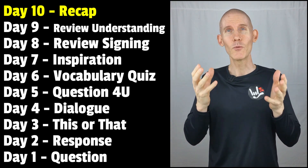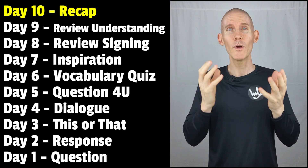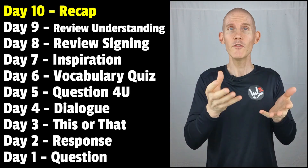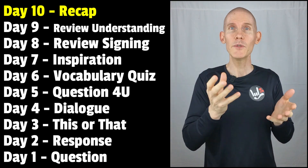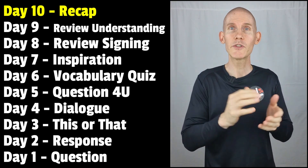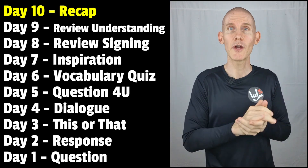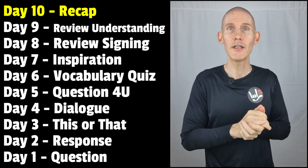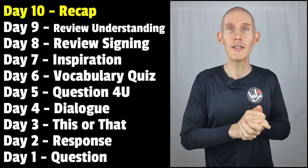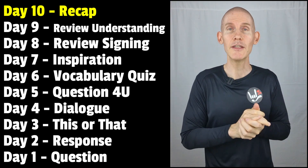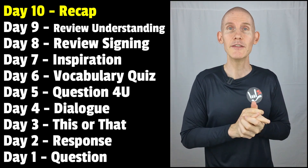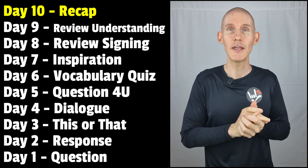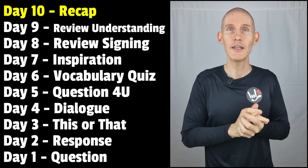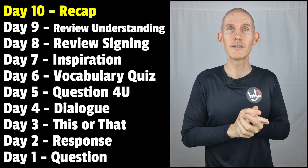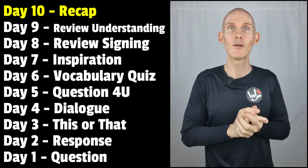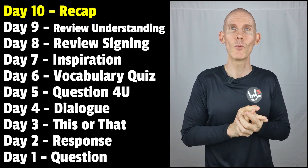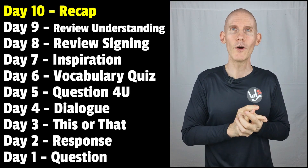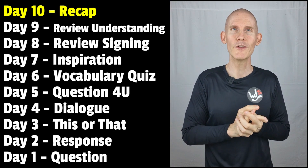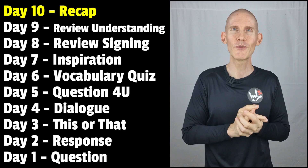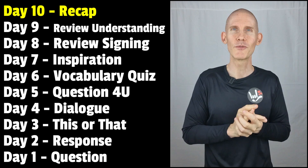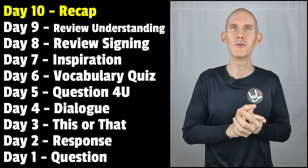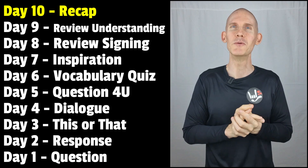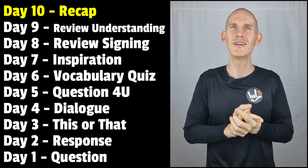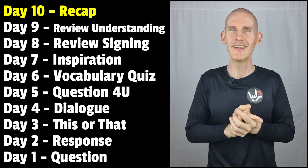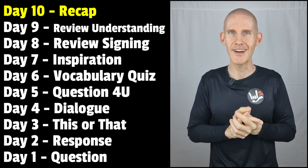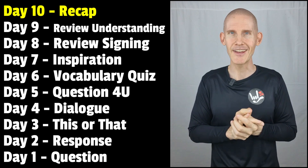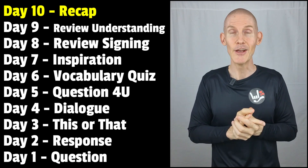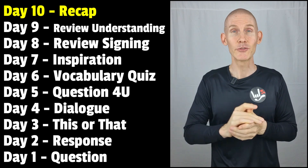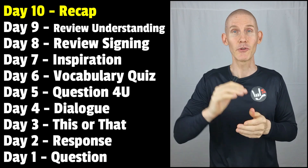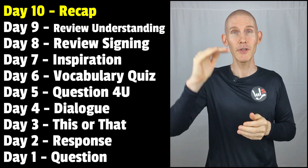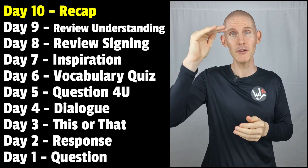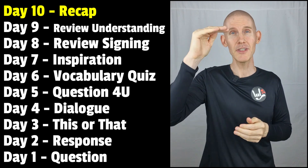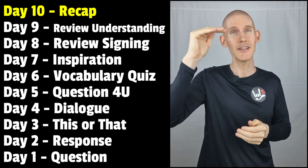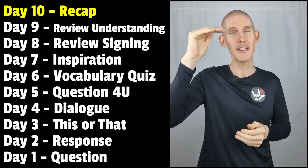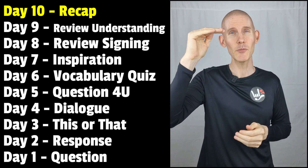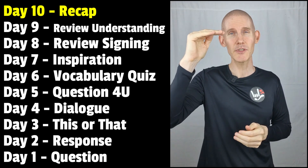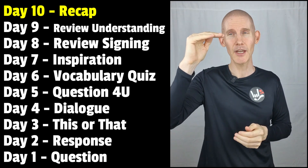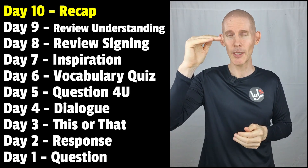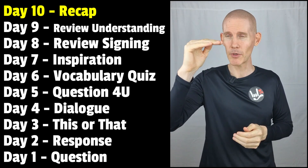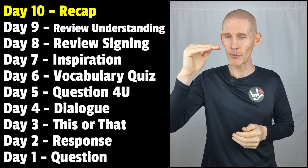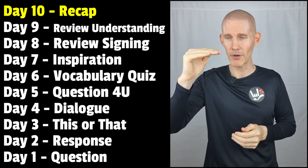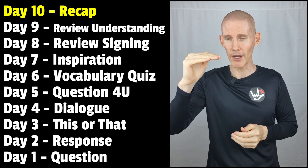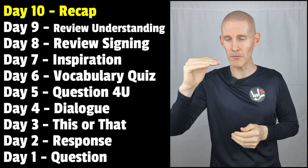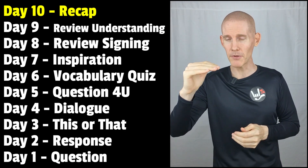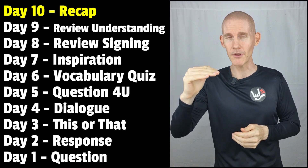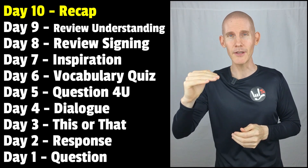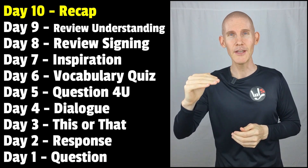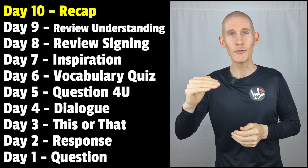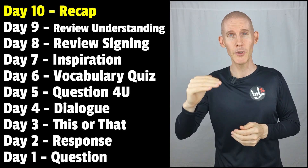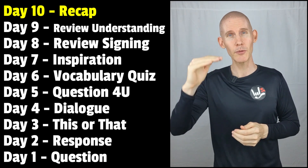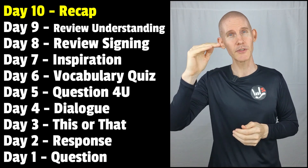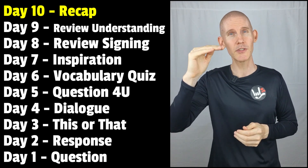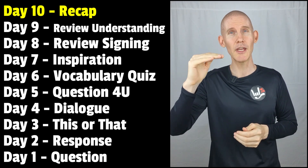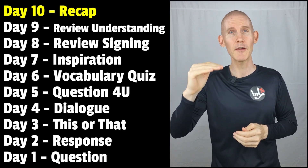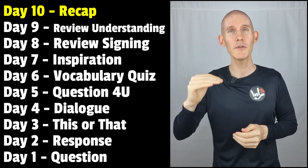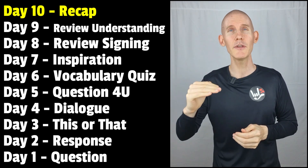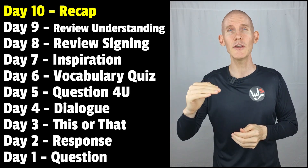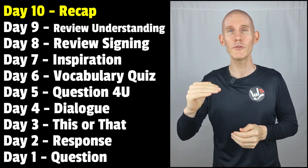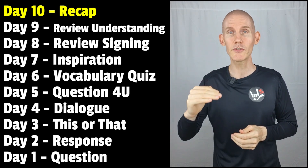what you've been signing in days 1 through 9. So literally on day number 10, I'm going to put everything, you'll be able to see everything that you